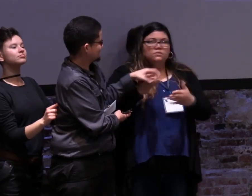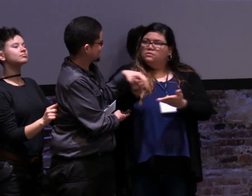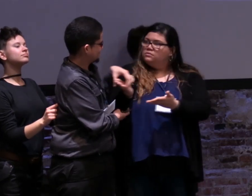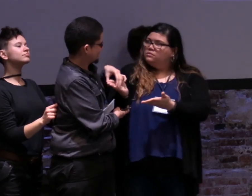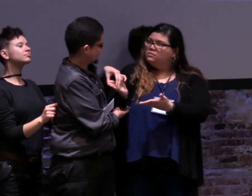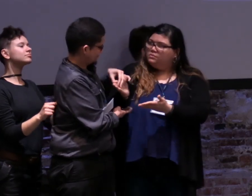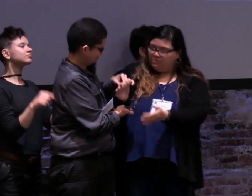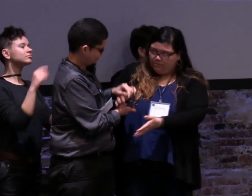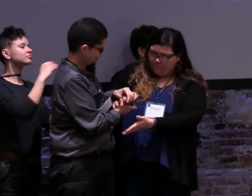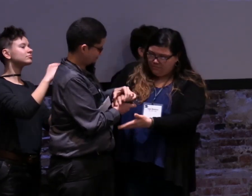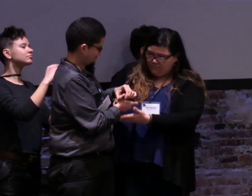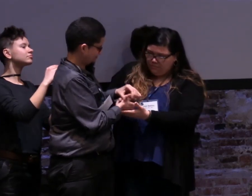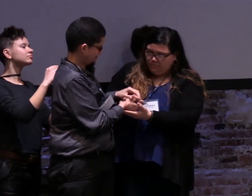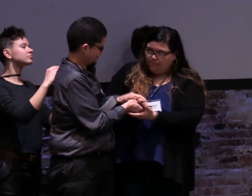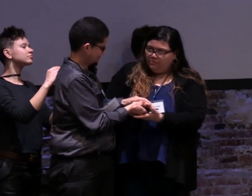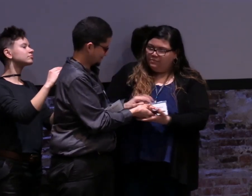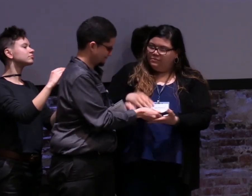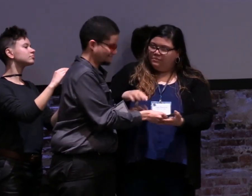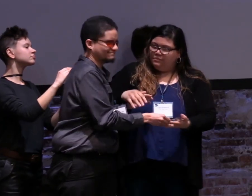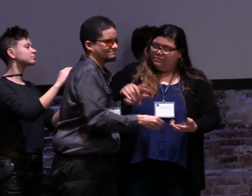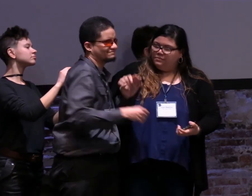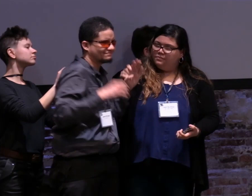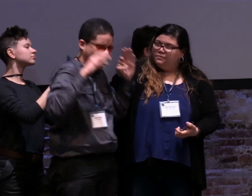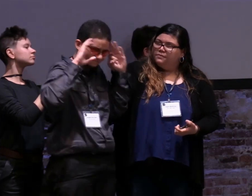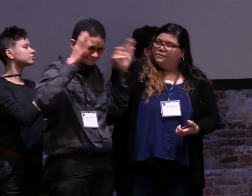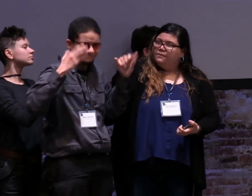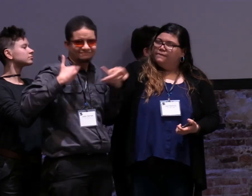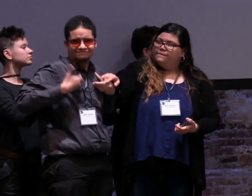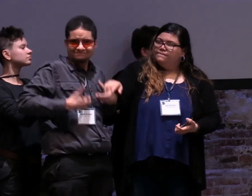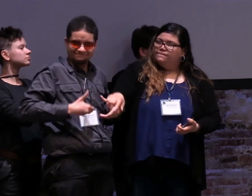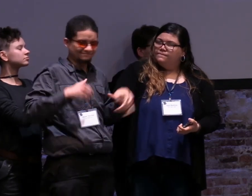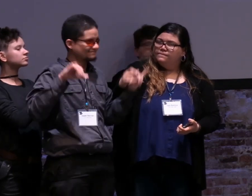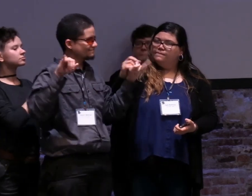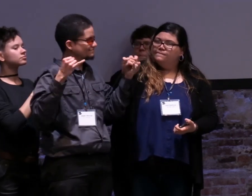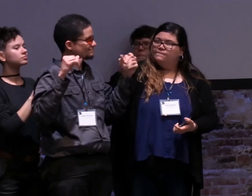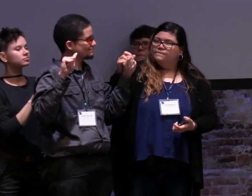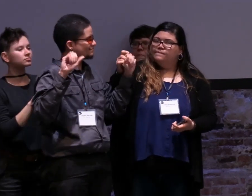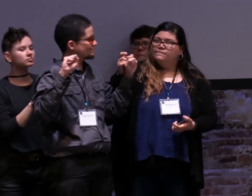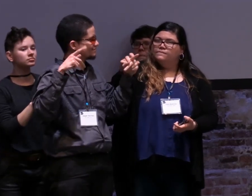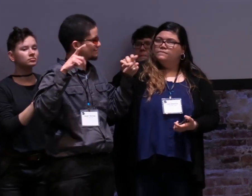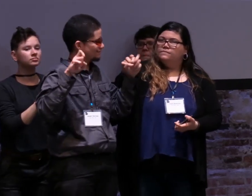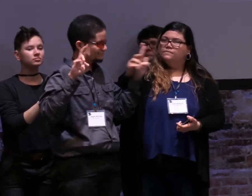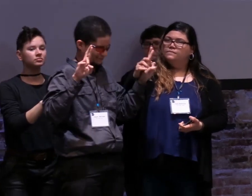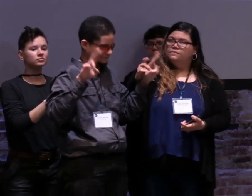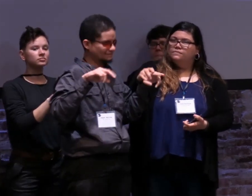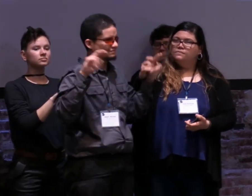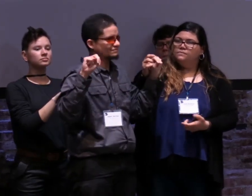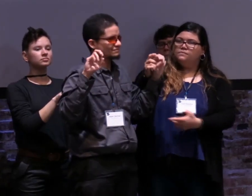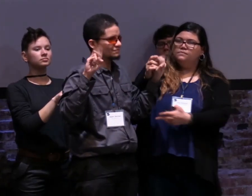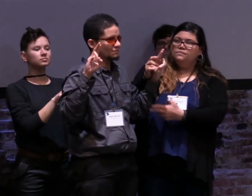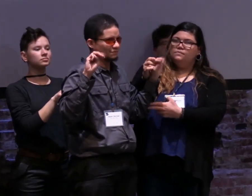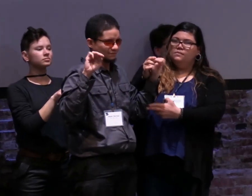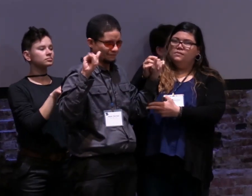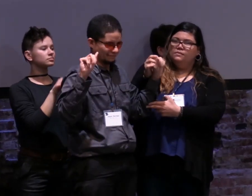My colleague here to my right. Also helped me co-found that theater. Hi, my name is